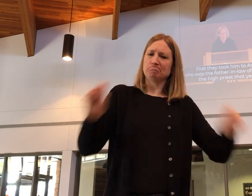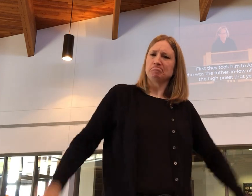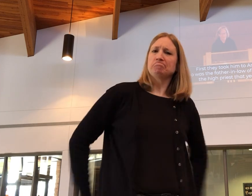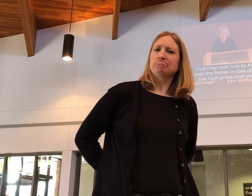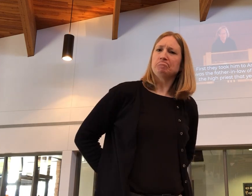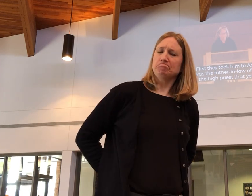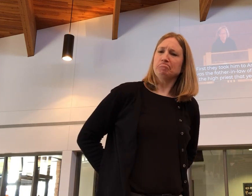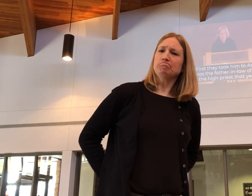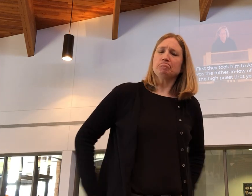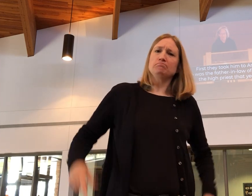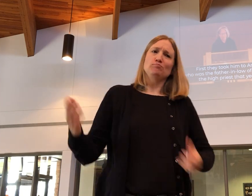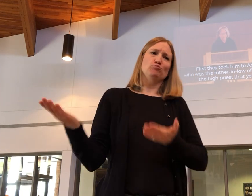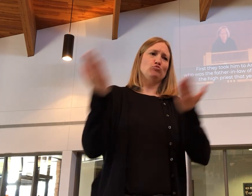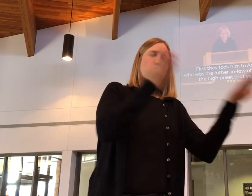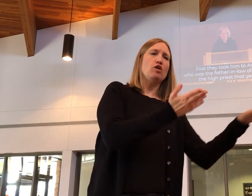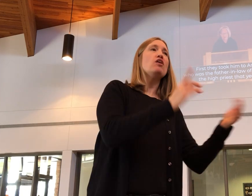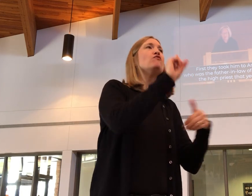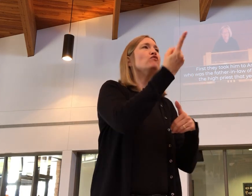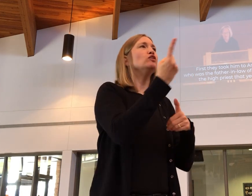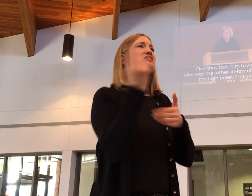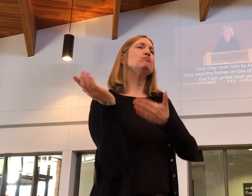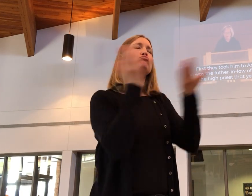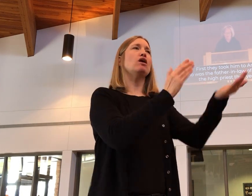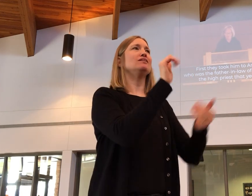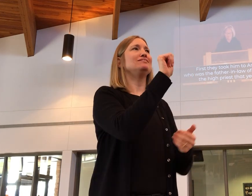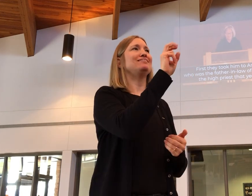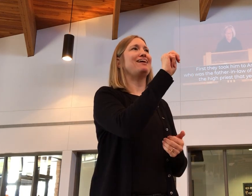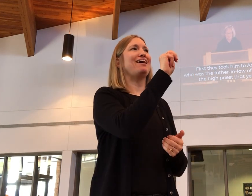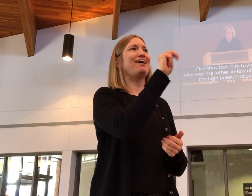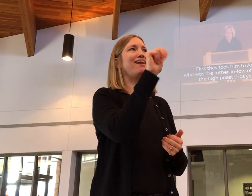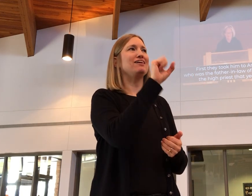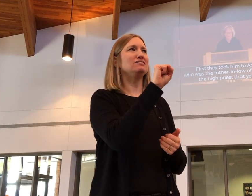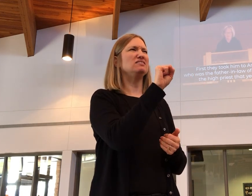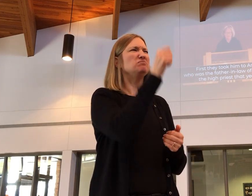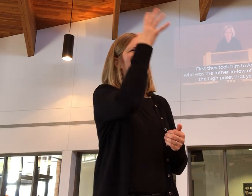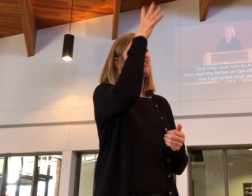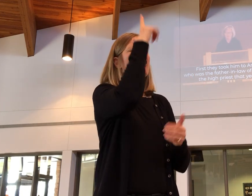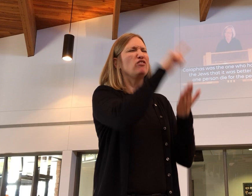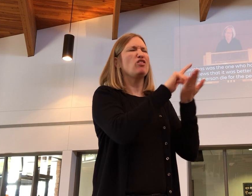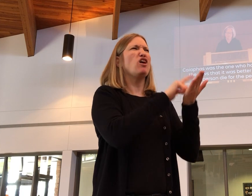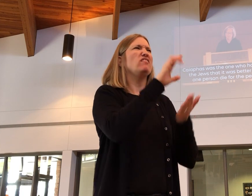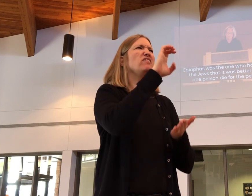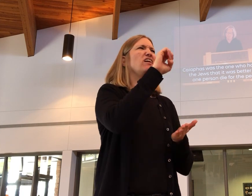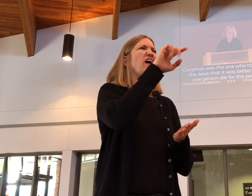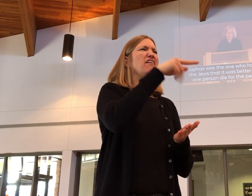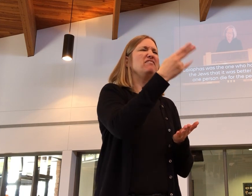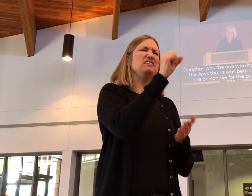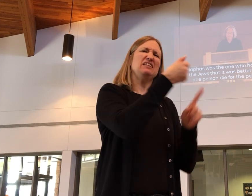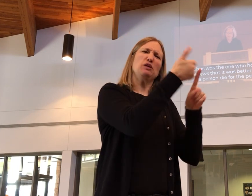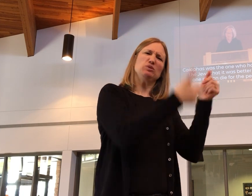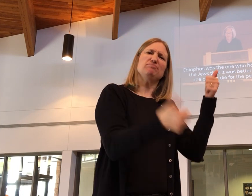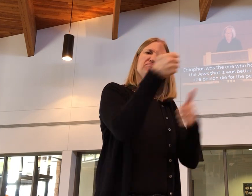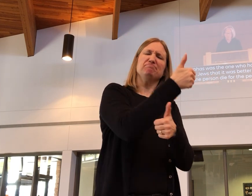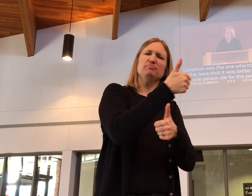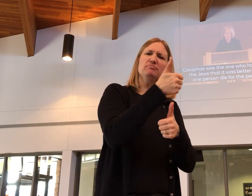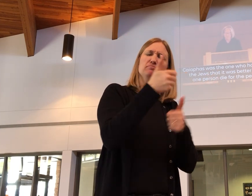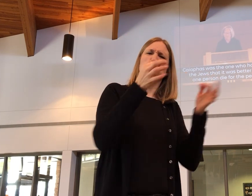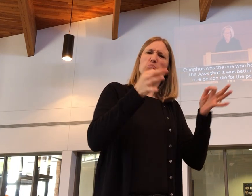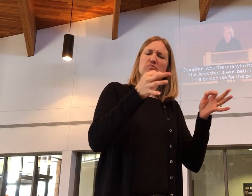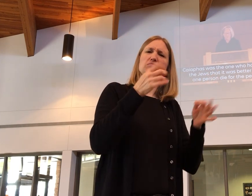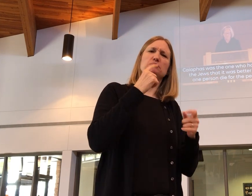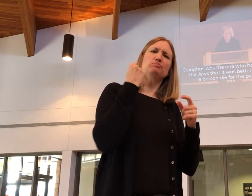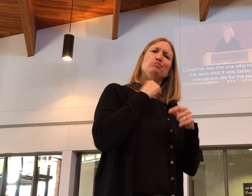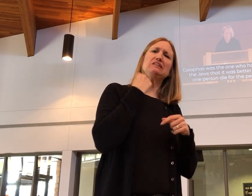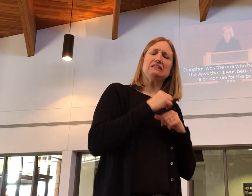to Annas, who was the father-in-law of Caiaphas, the high priest that year. Caiaphas was the one who